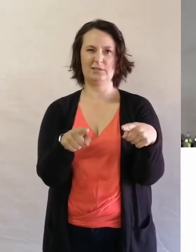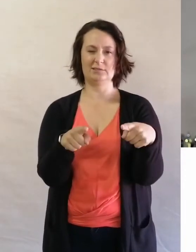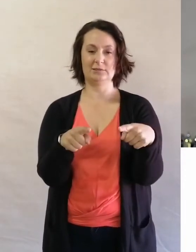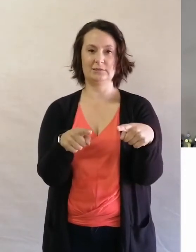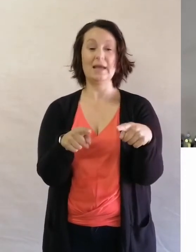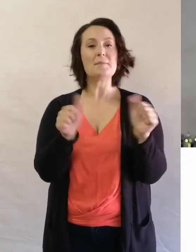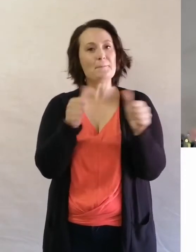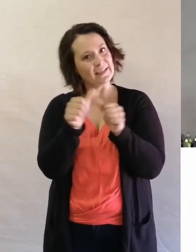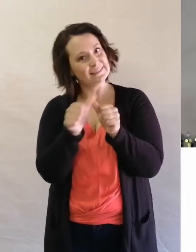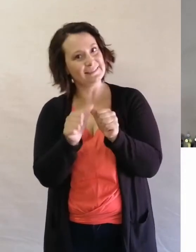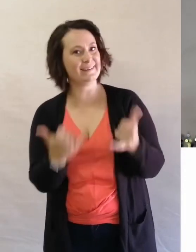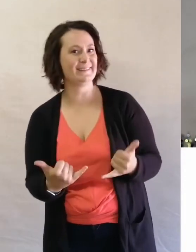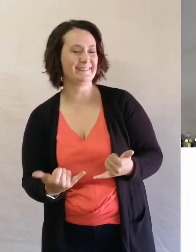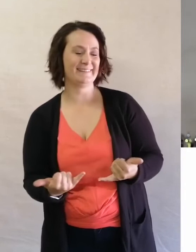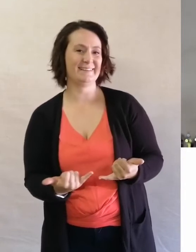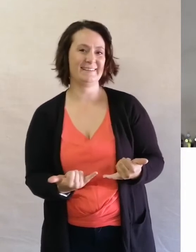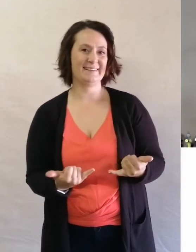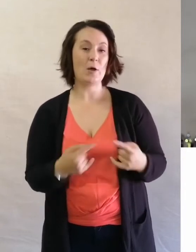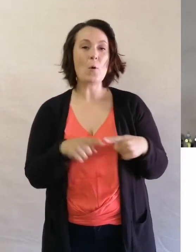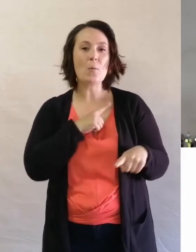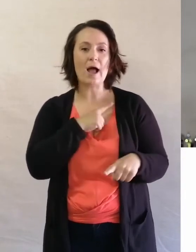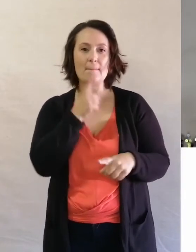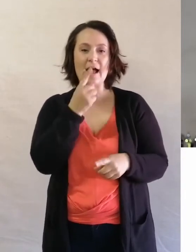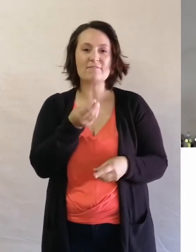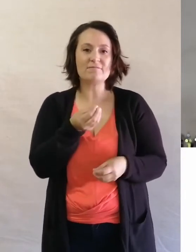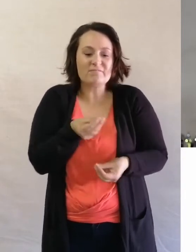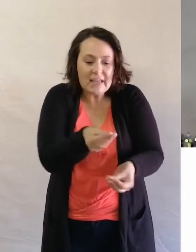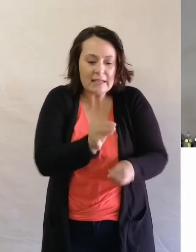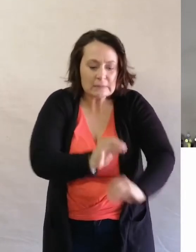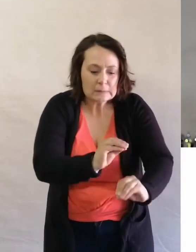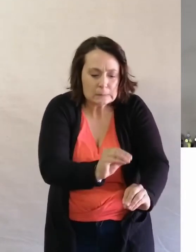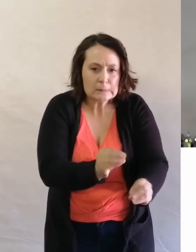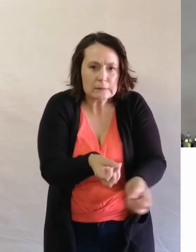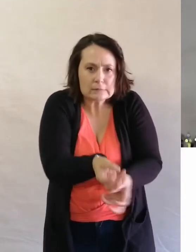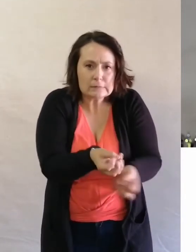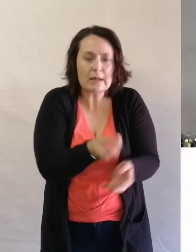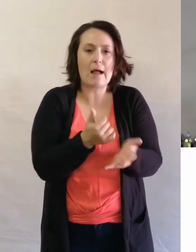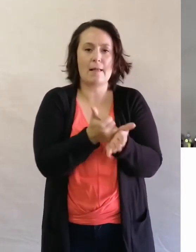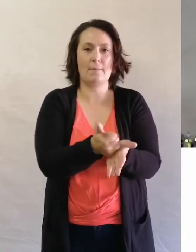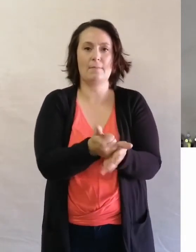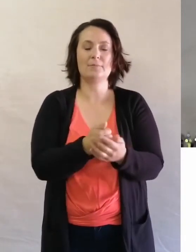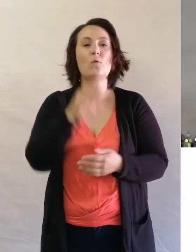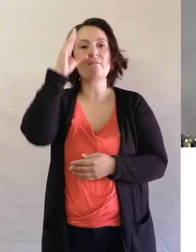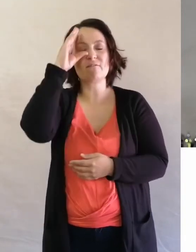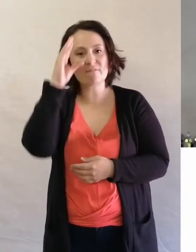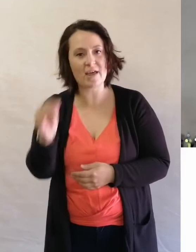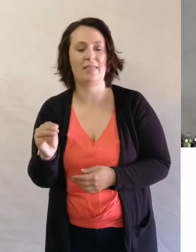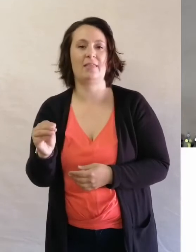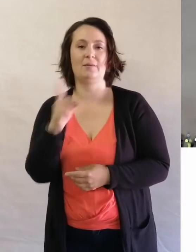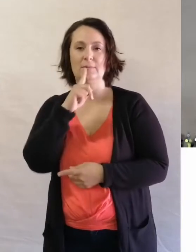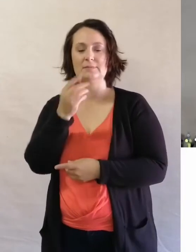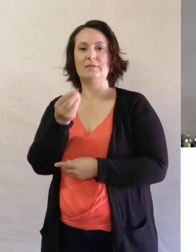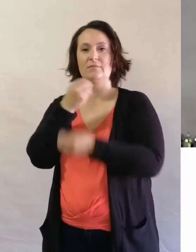it's looking more like a lawn because I've been feeding it. I've been nurturing it. Your faith needs to be fed times with the